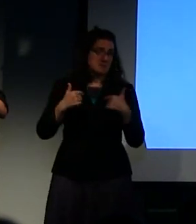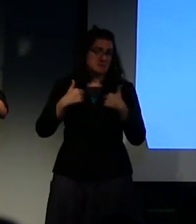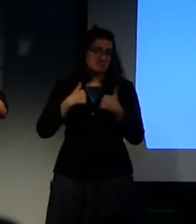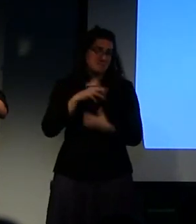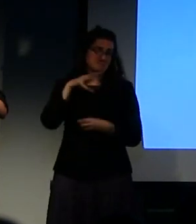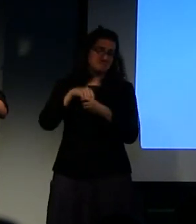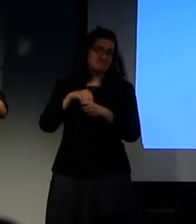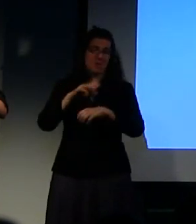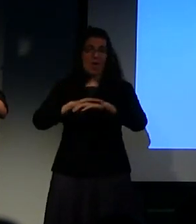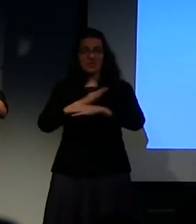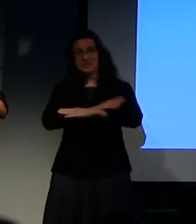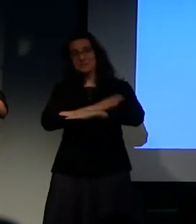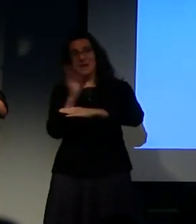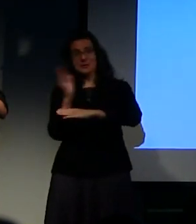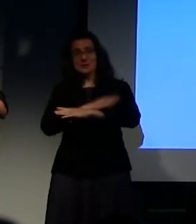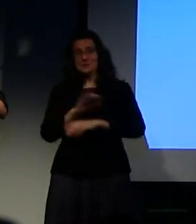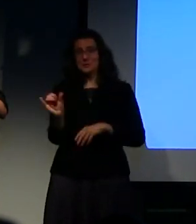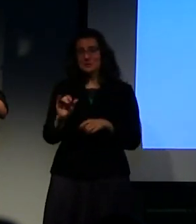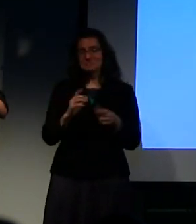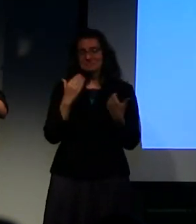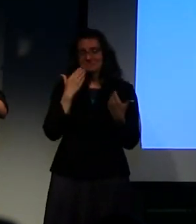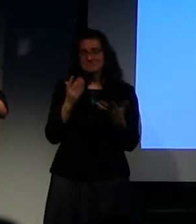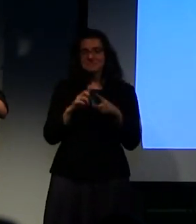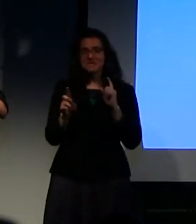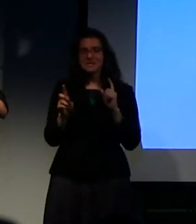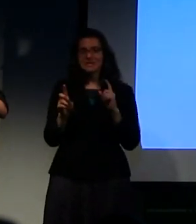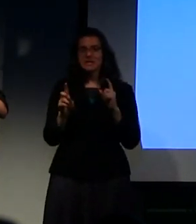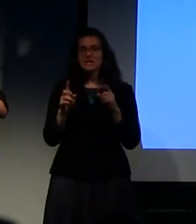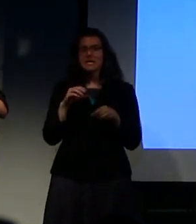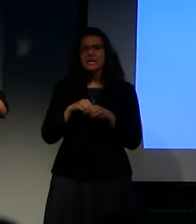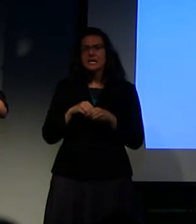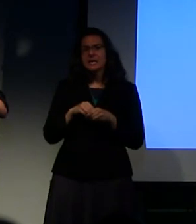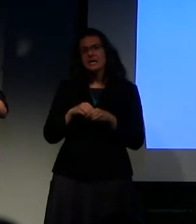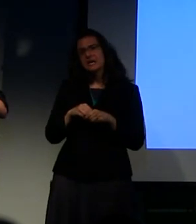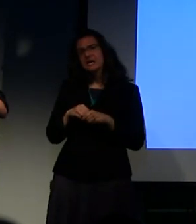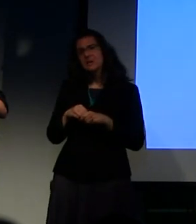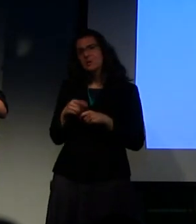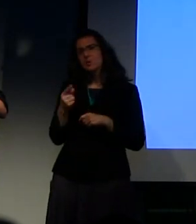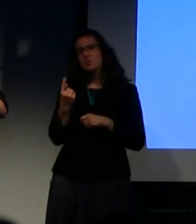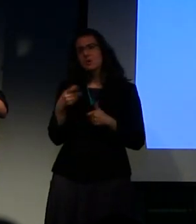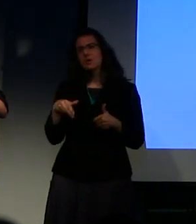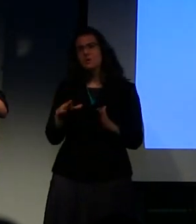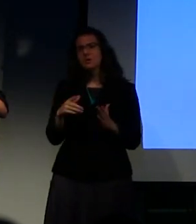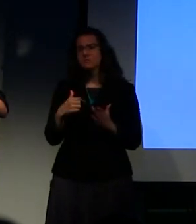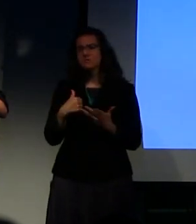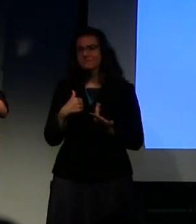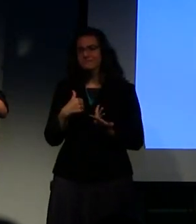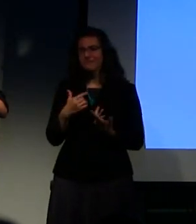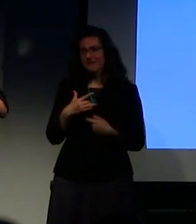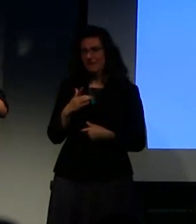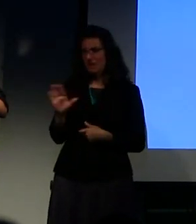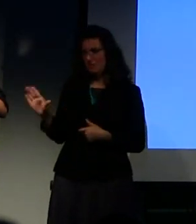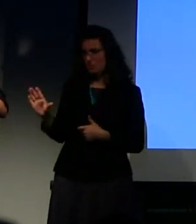somewhere. But, so in a way, it's like, I find what you're doing very normal.